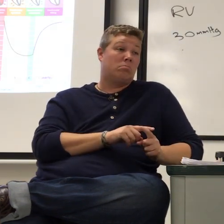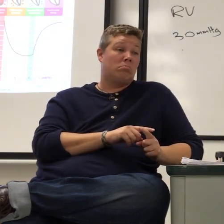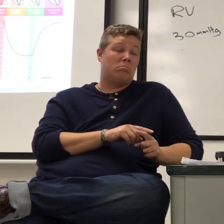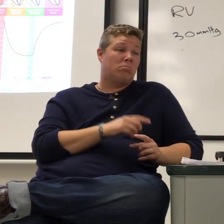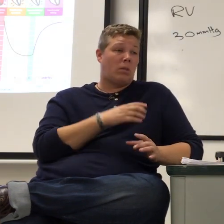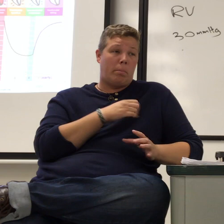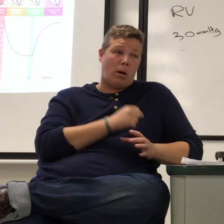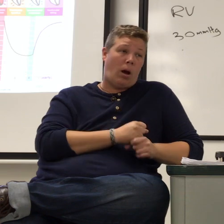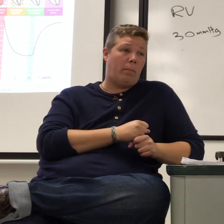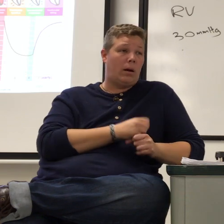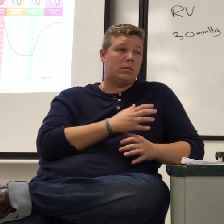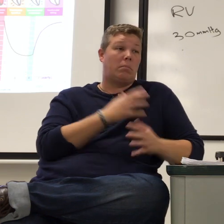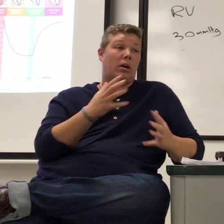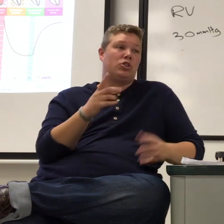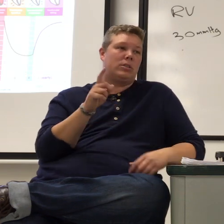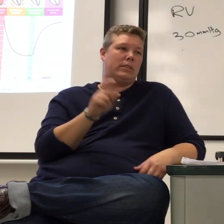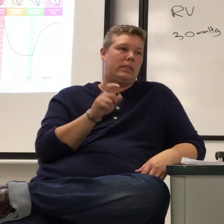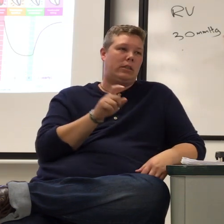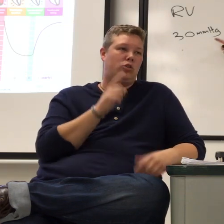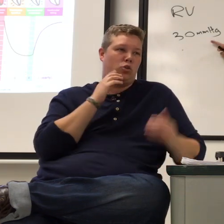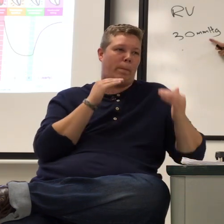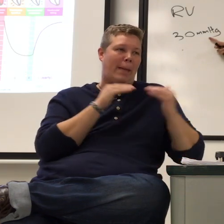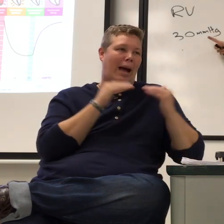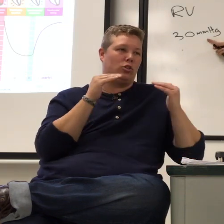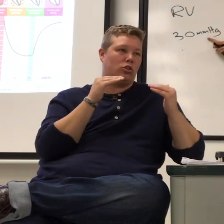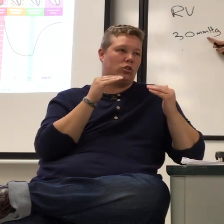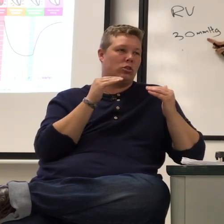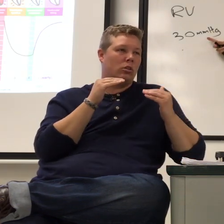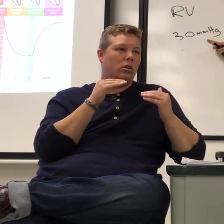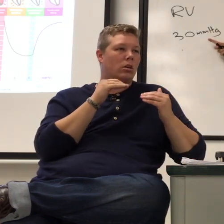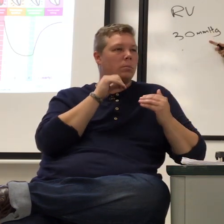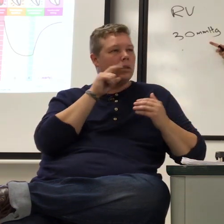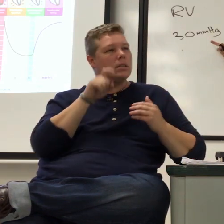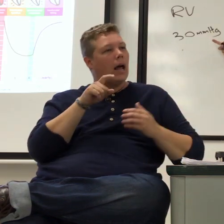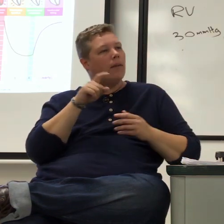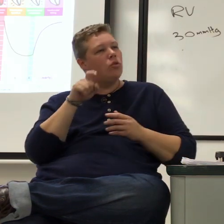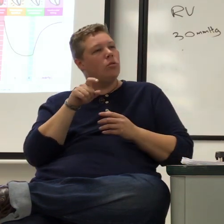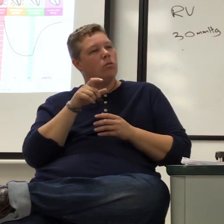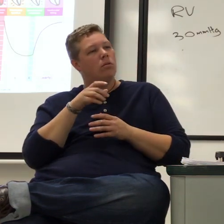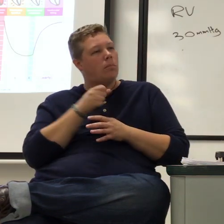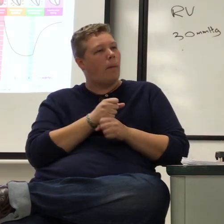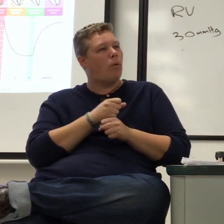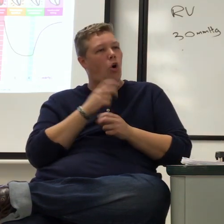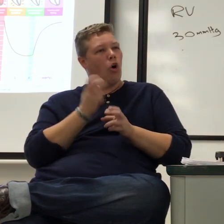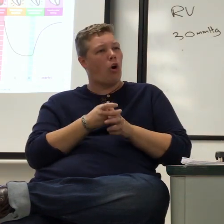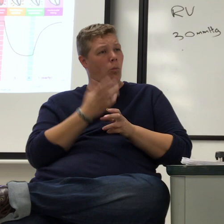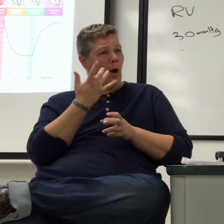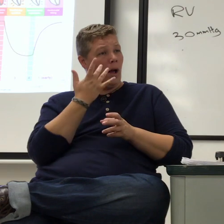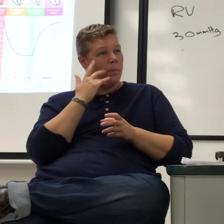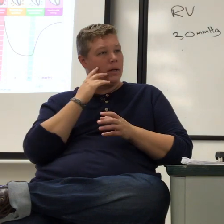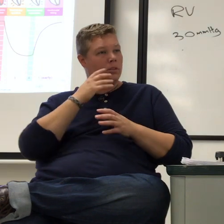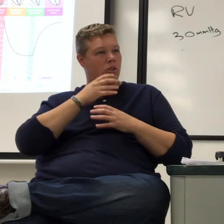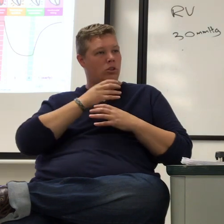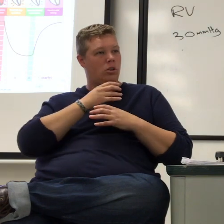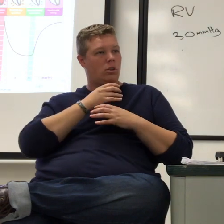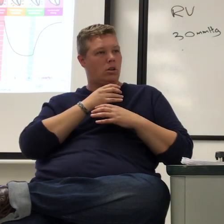needs to match this output. It doesn't have to pump as hard because it's only pumping blood to the